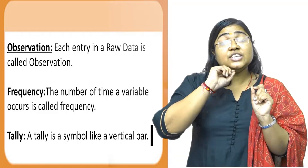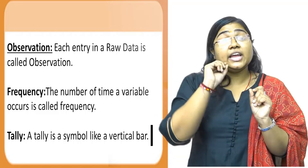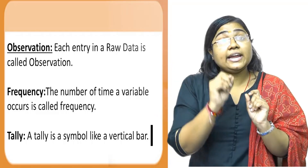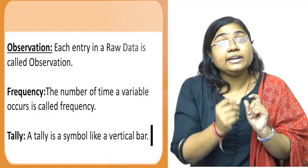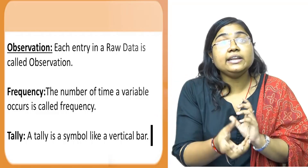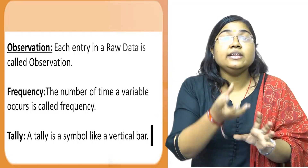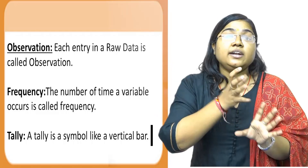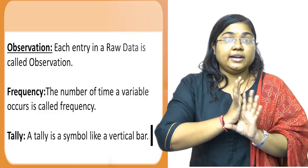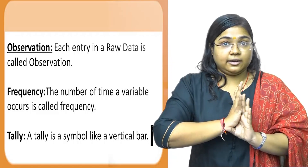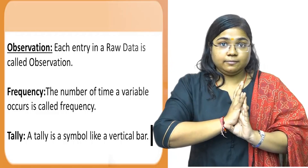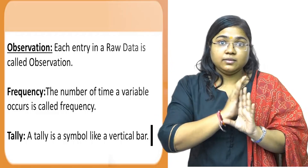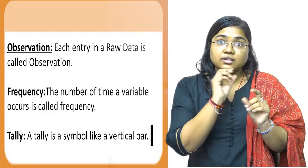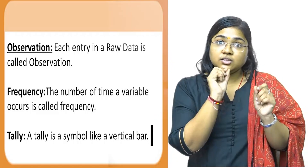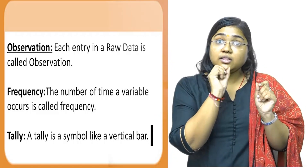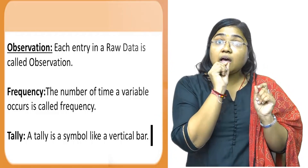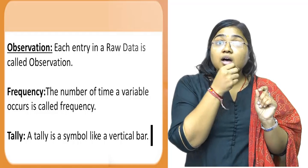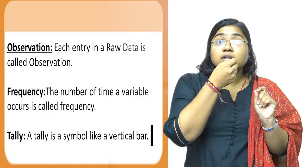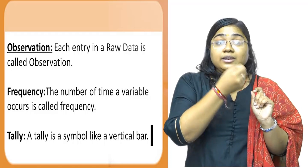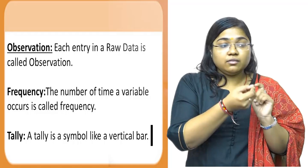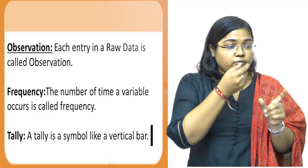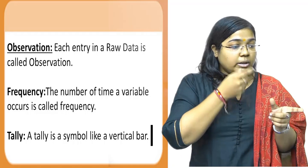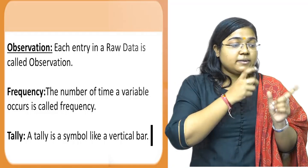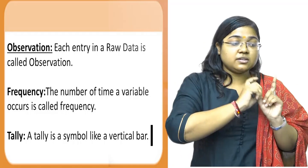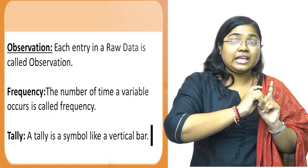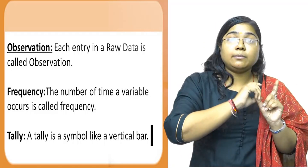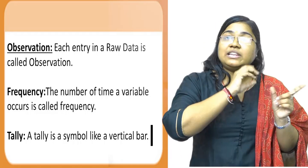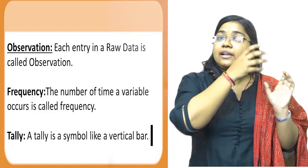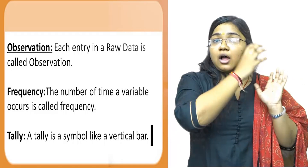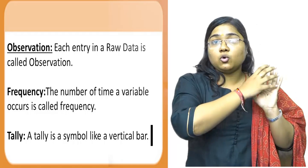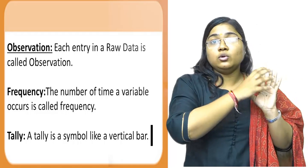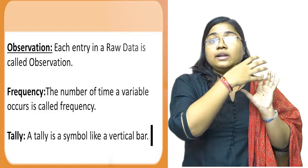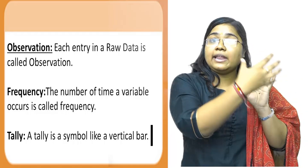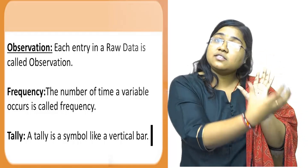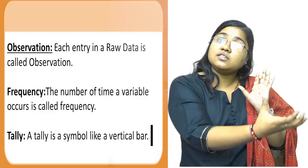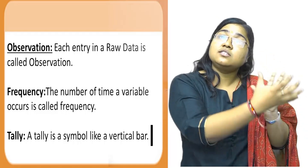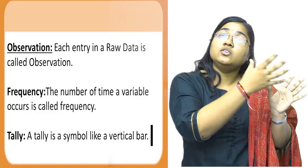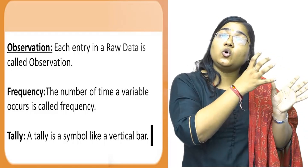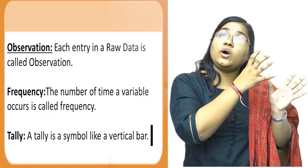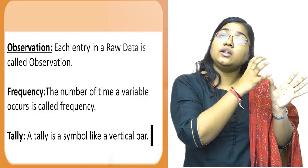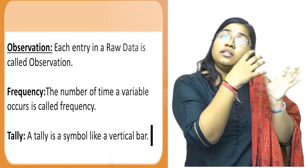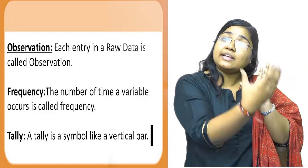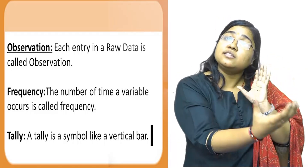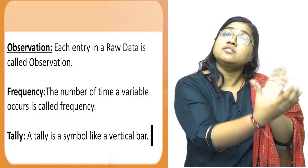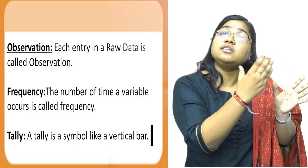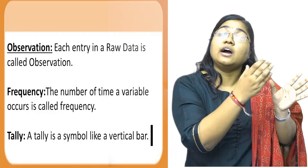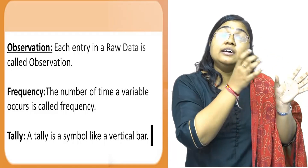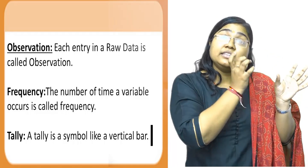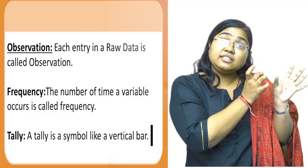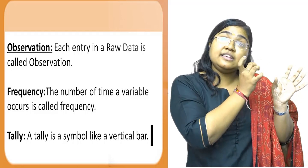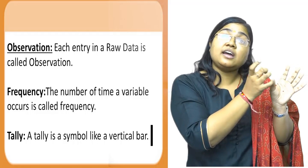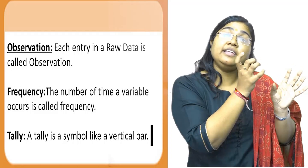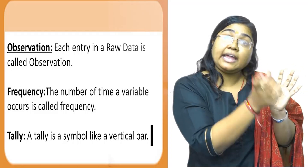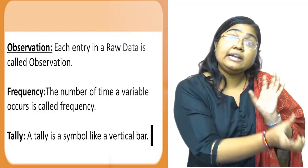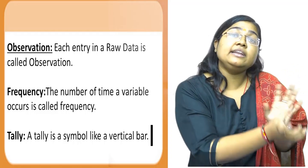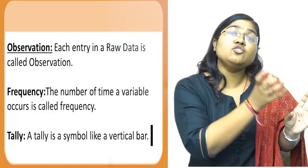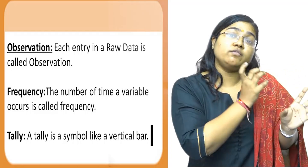data, each entry in a data, one person named like Rahul, next is Rohan, next is Riya.